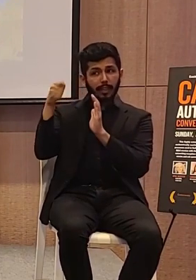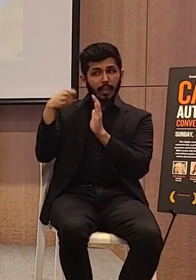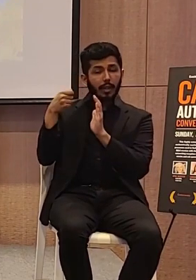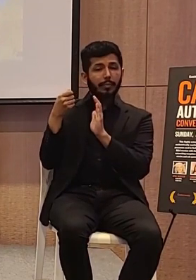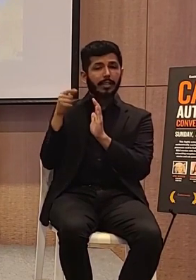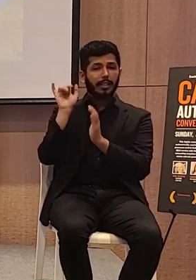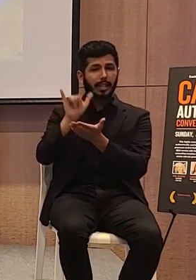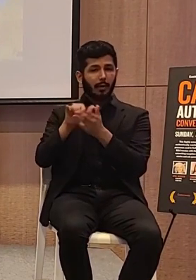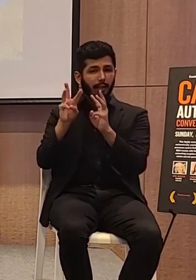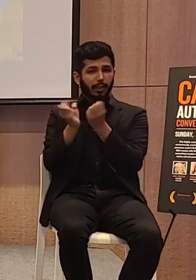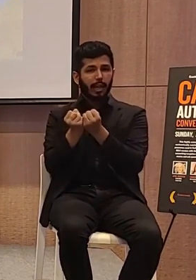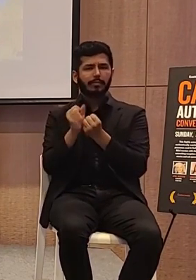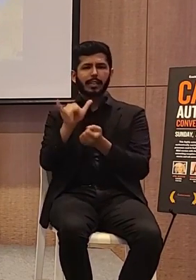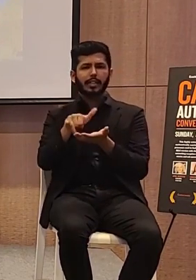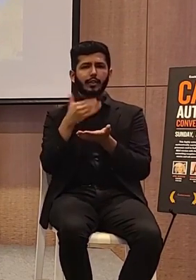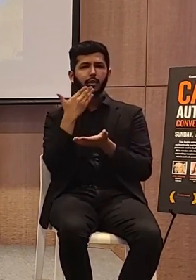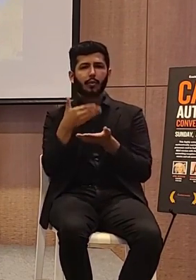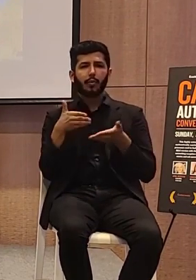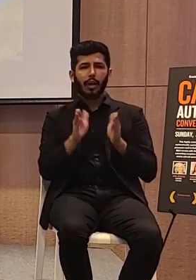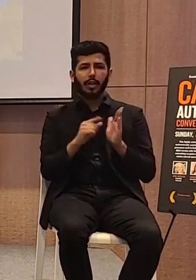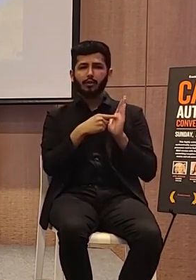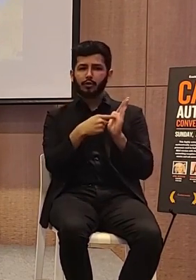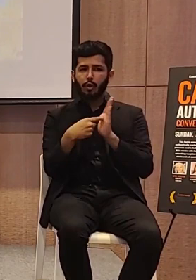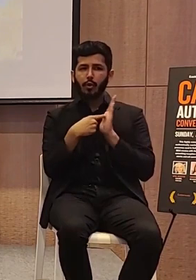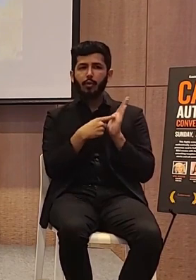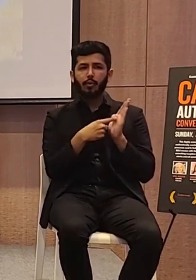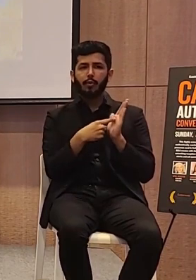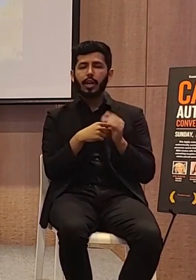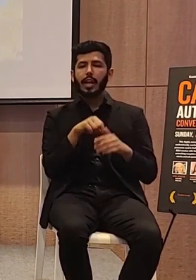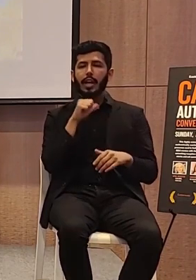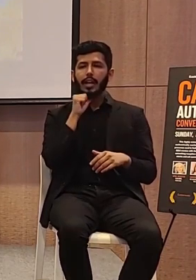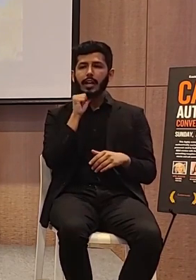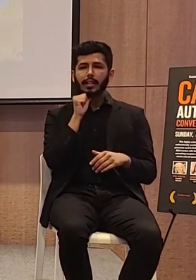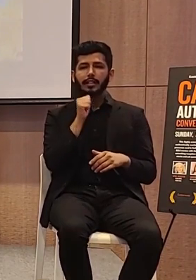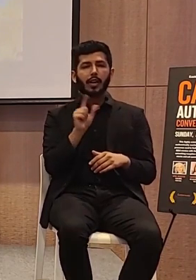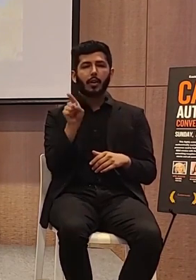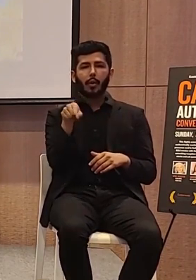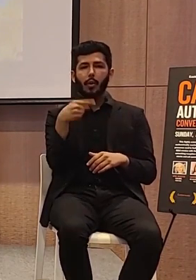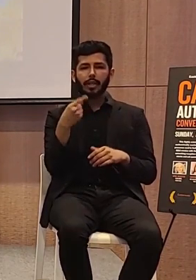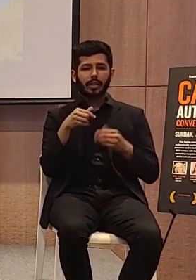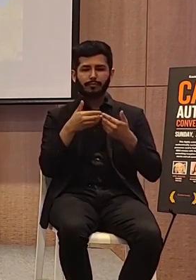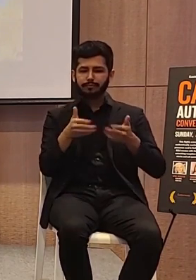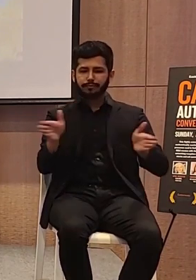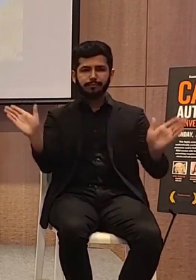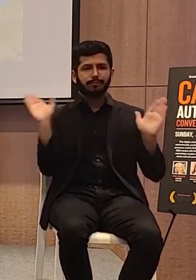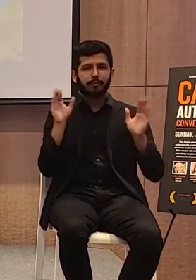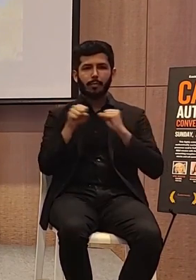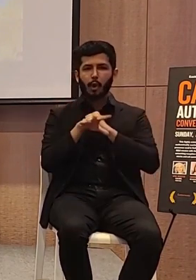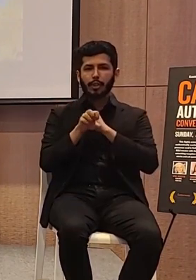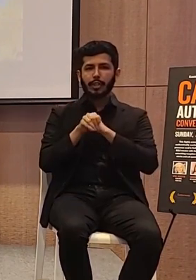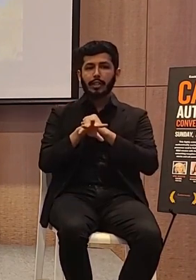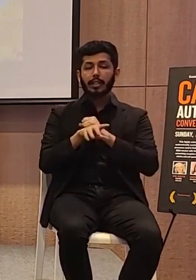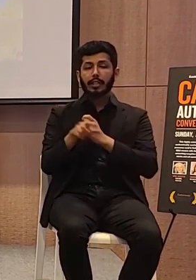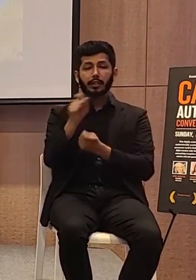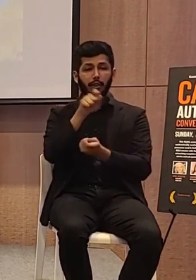sort of notate, as opposed to sort of blanket marketing. Target marketing is the best thing that you can do. If